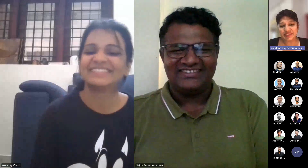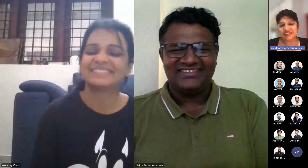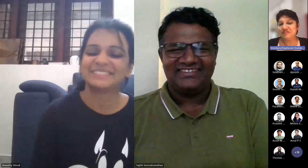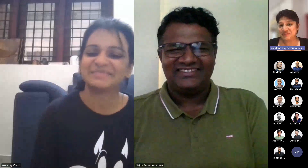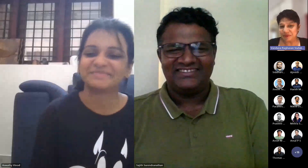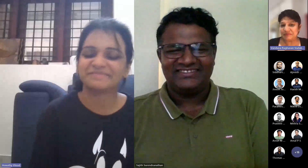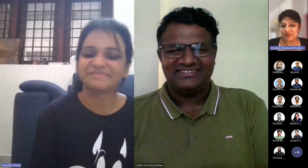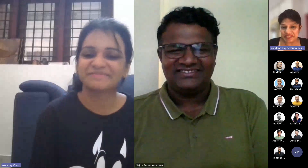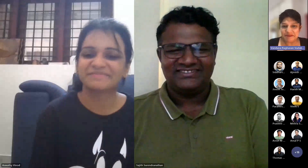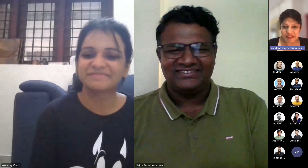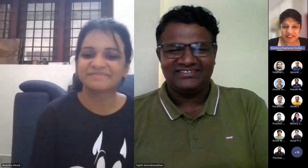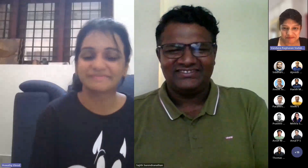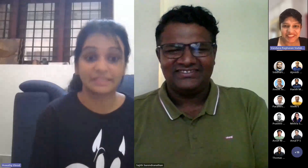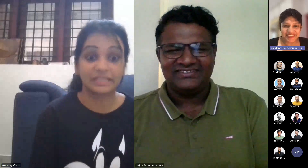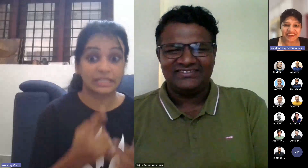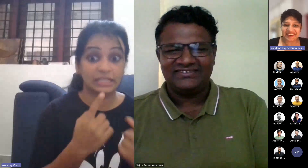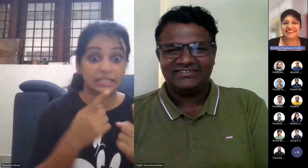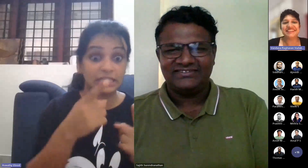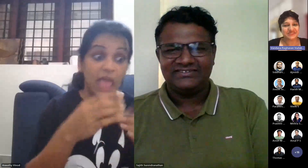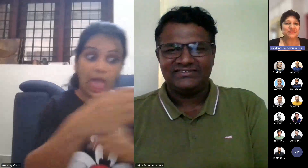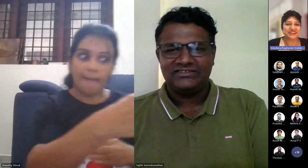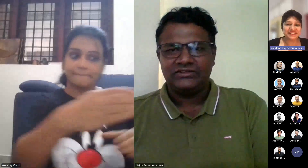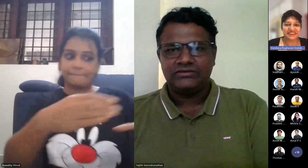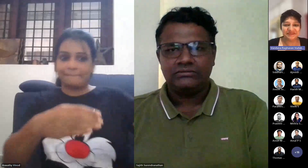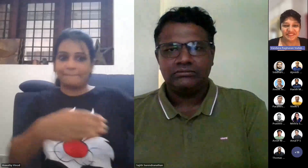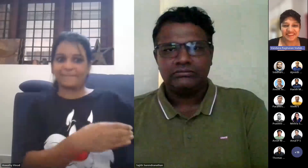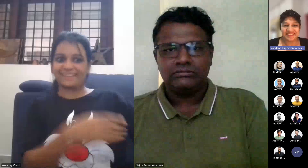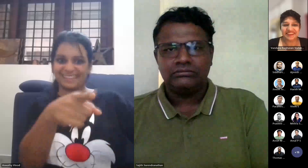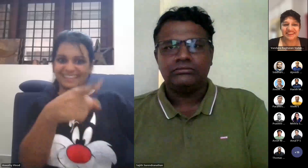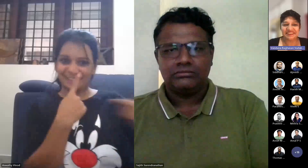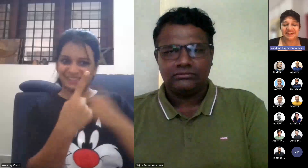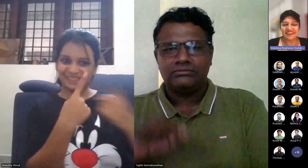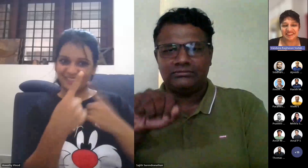thank you. I think we've spoken about deep empathy. I think that's what